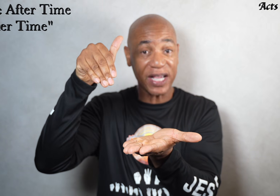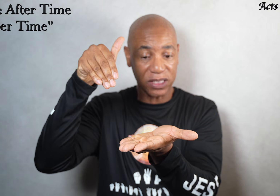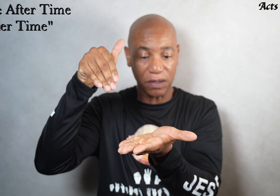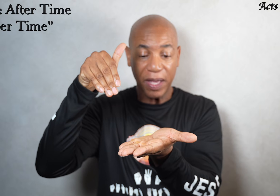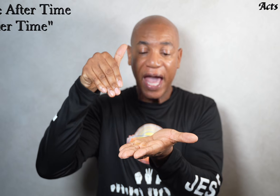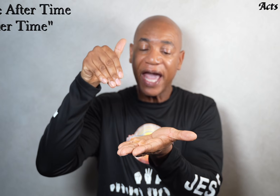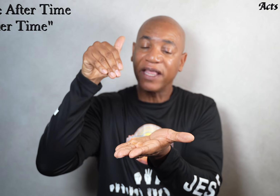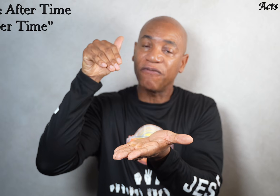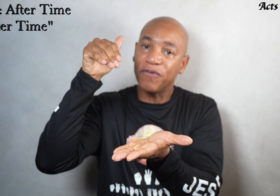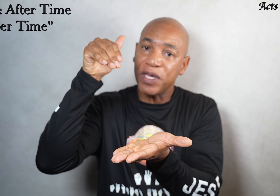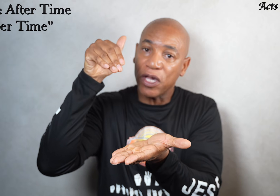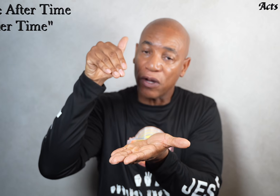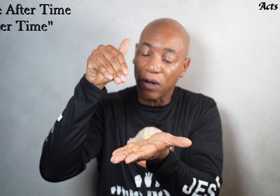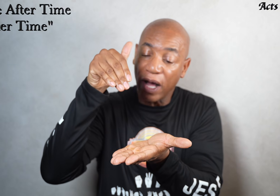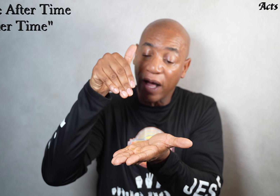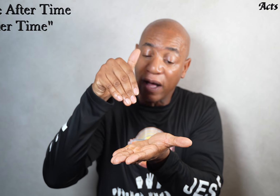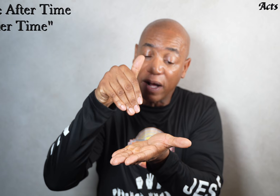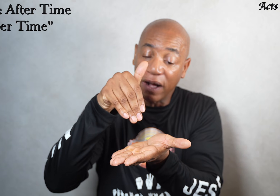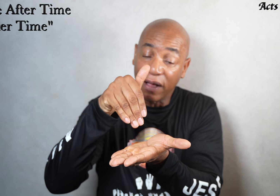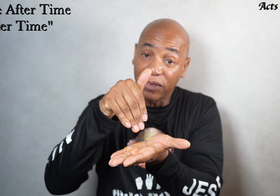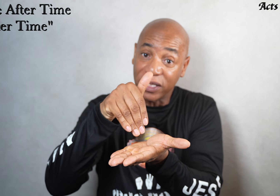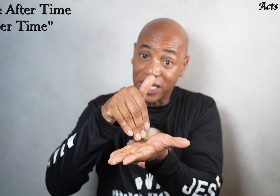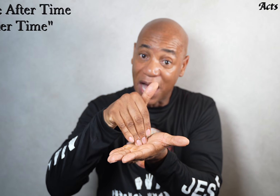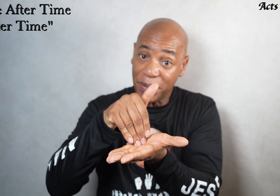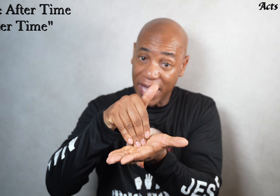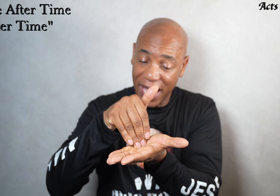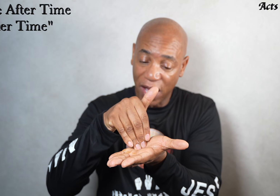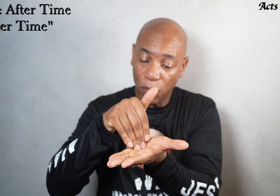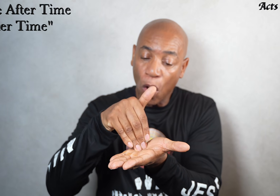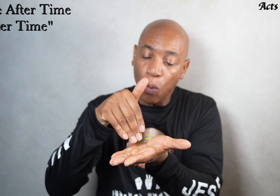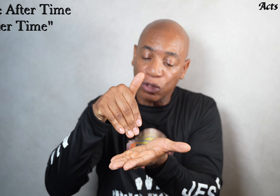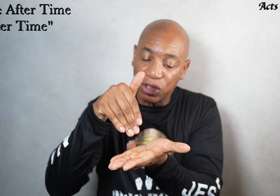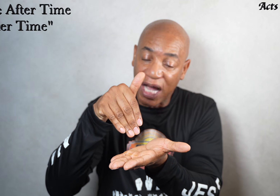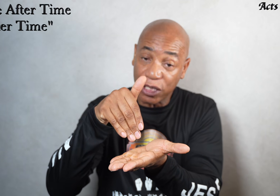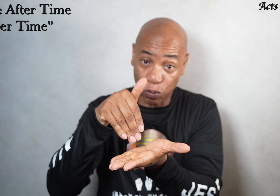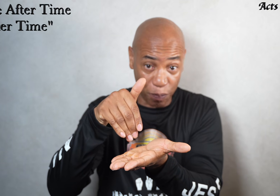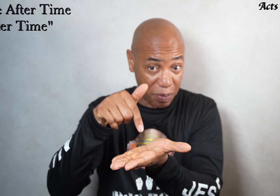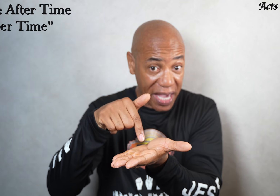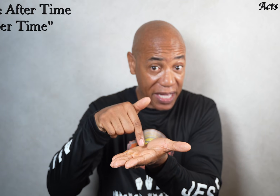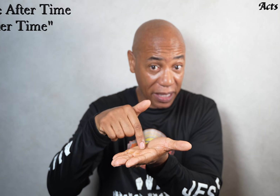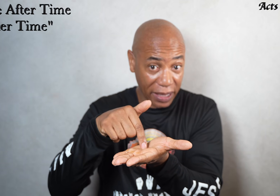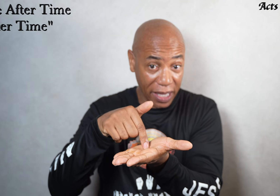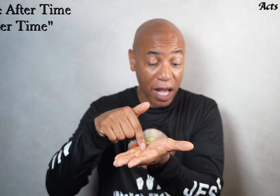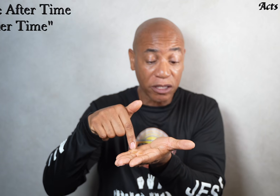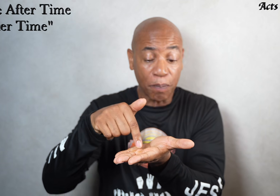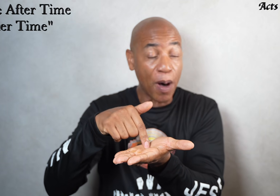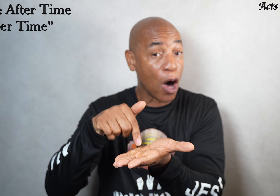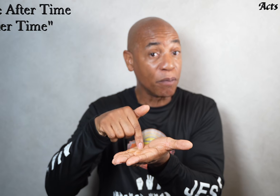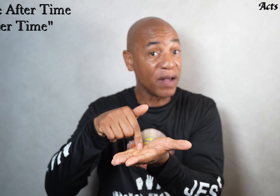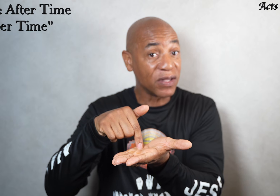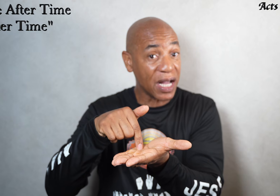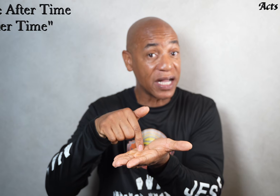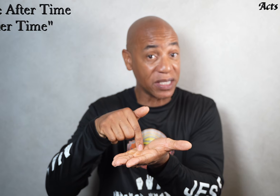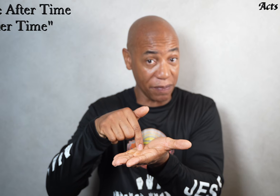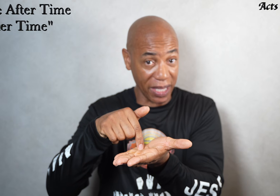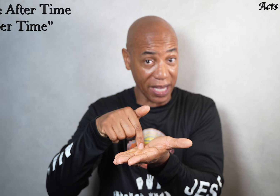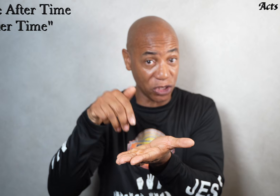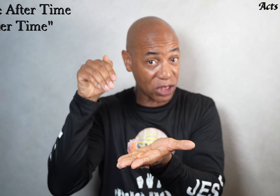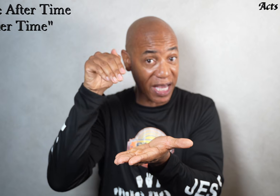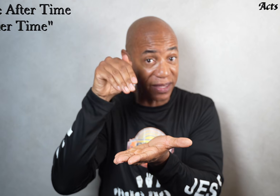them. And then from here, the dominant hand will touch repeatedly the palm of the non-dominant hand, just like